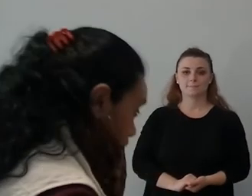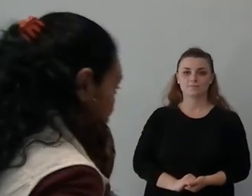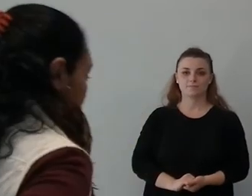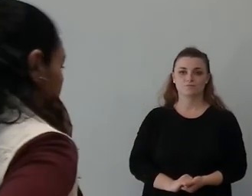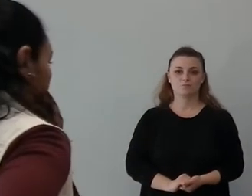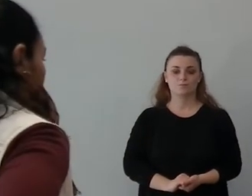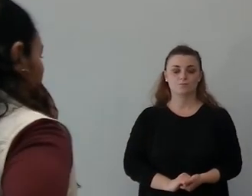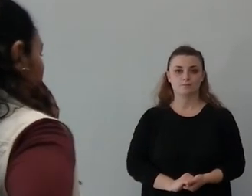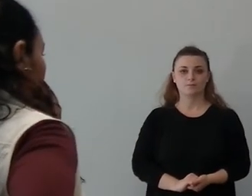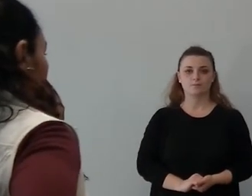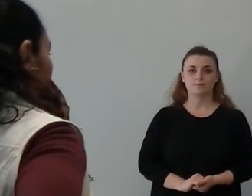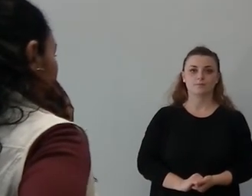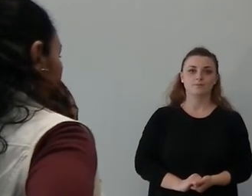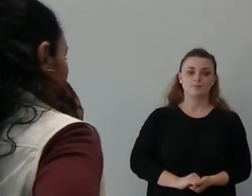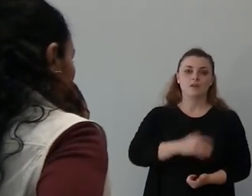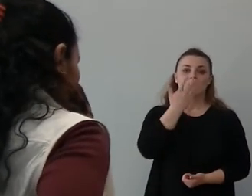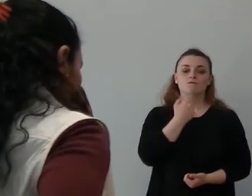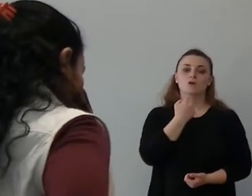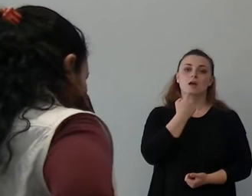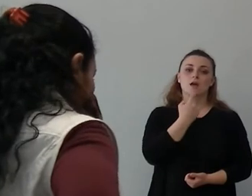E vorrei fare una benedizione.